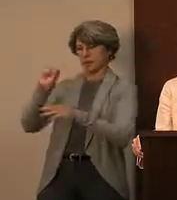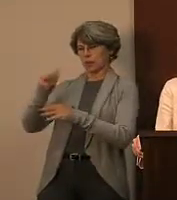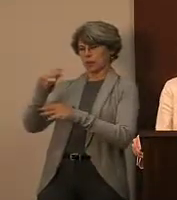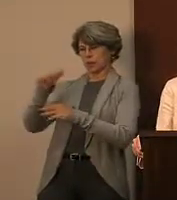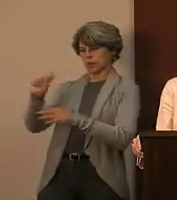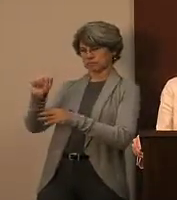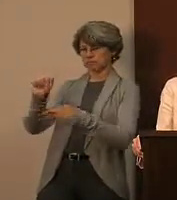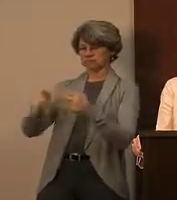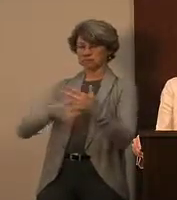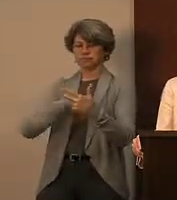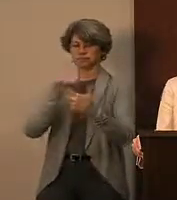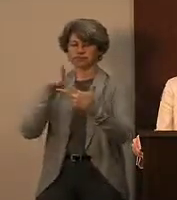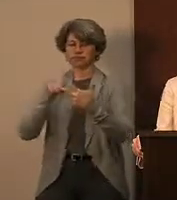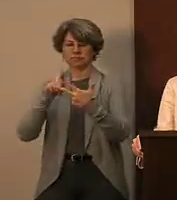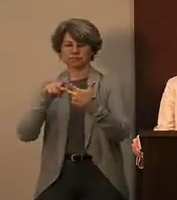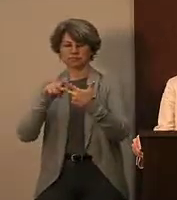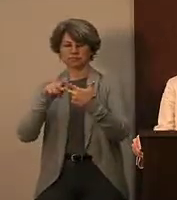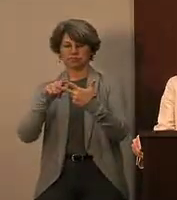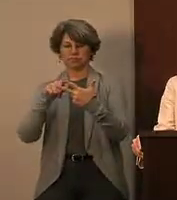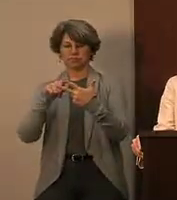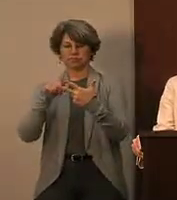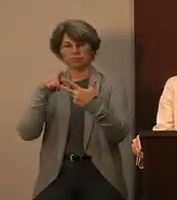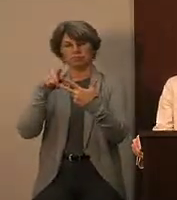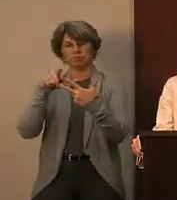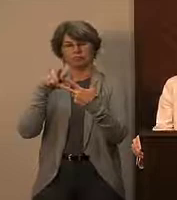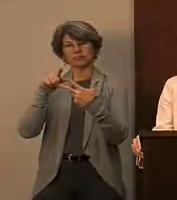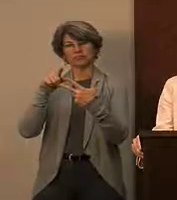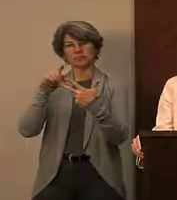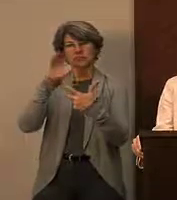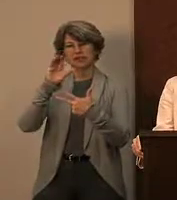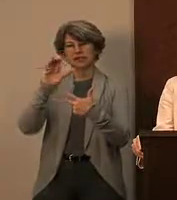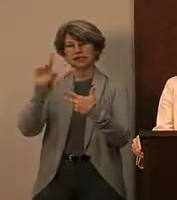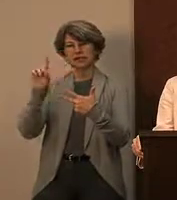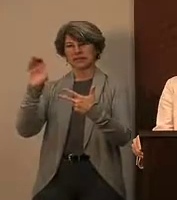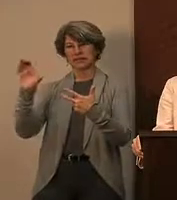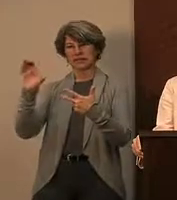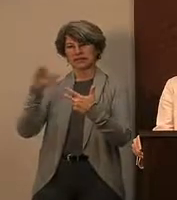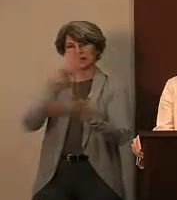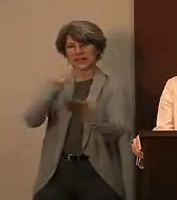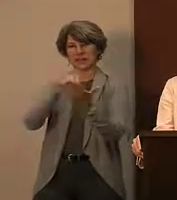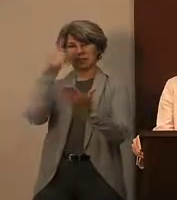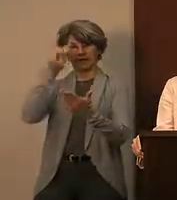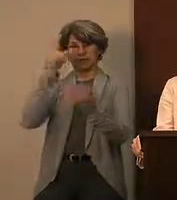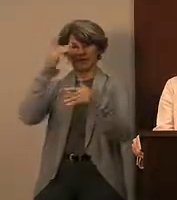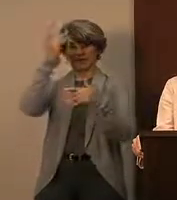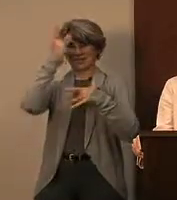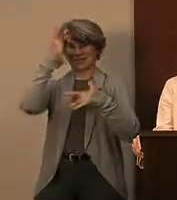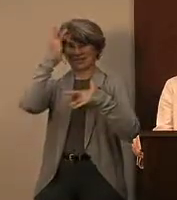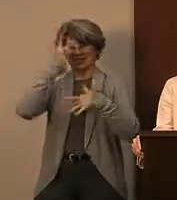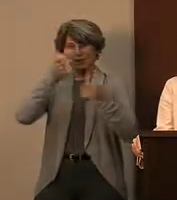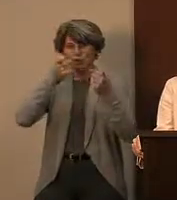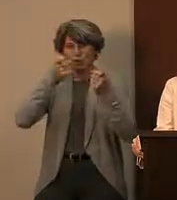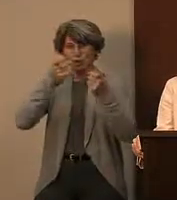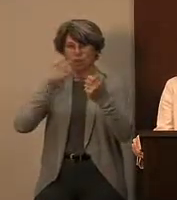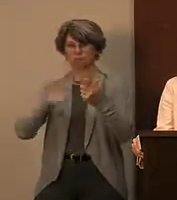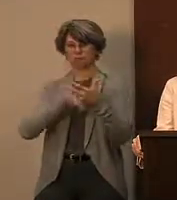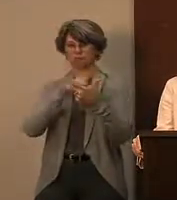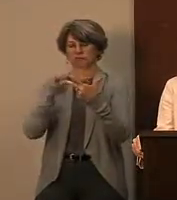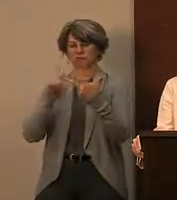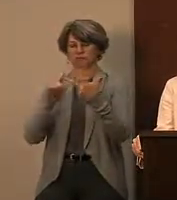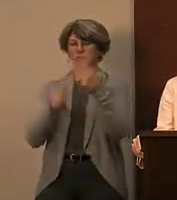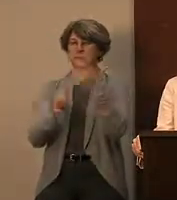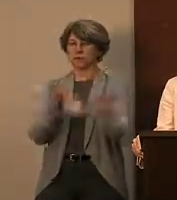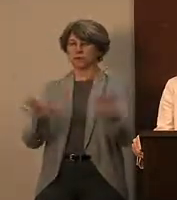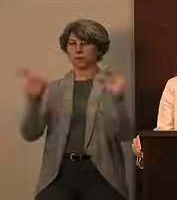big resource that requires this is the CDC, Center for Disease Control recommendations. And third, but